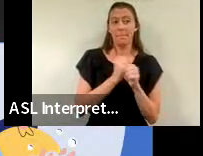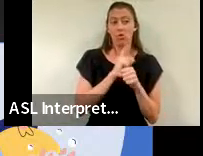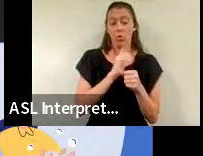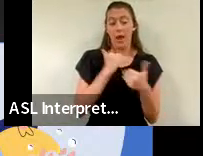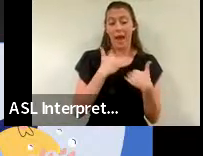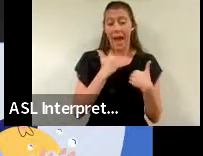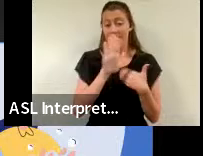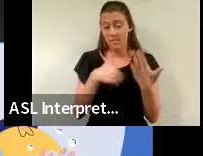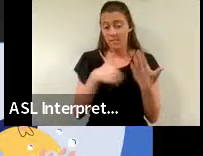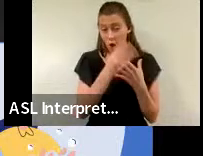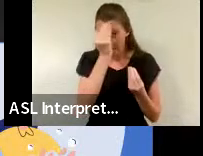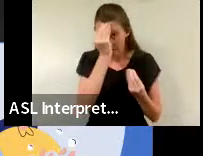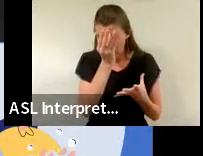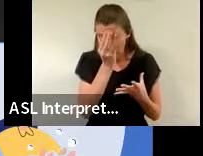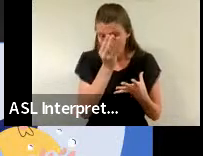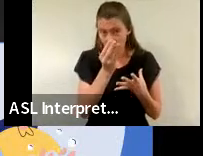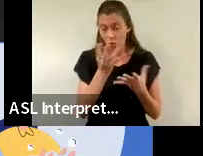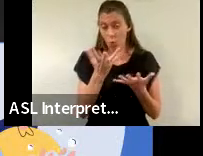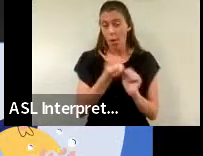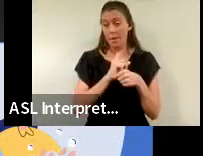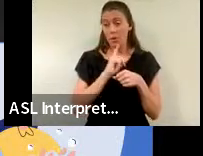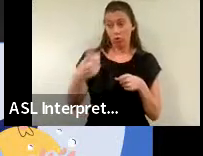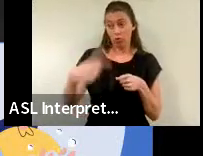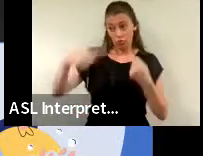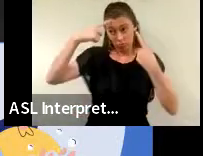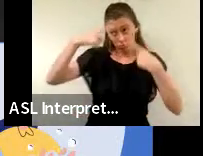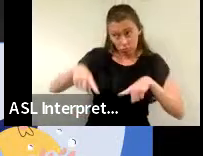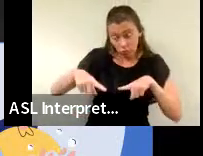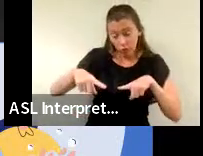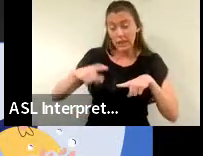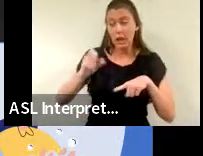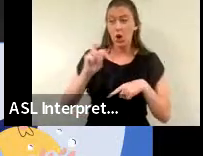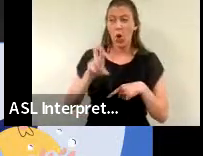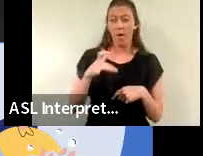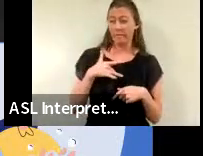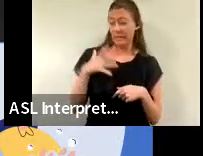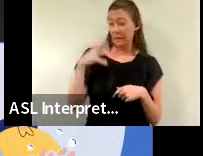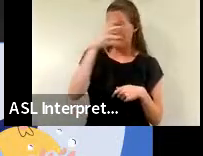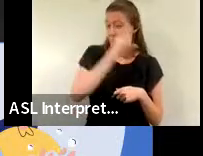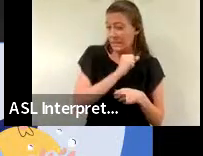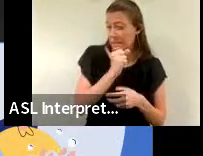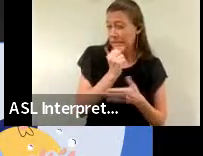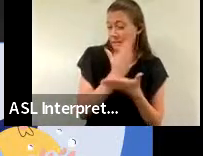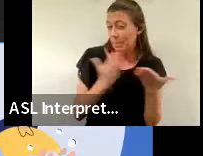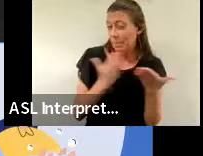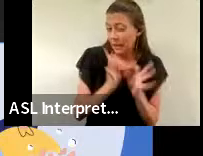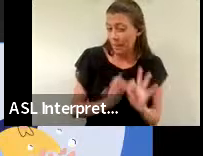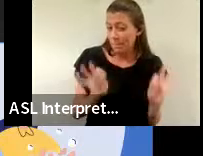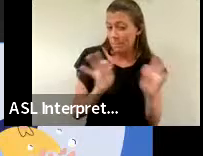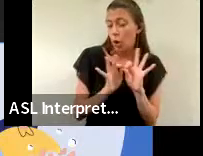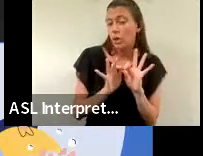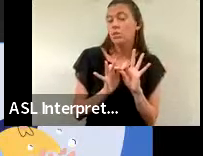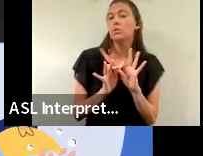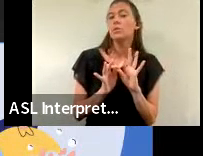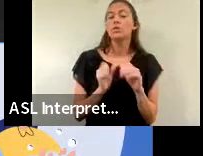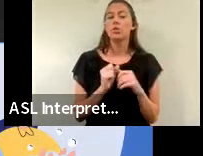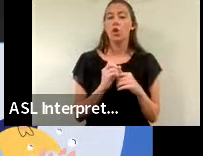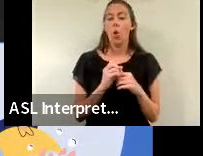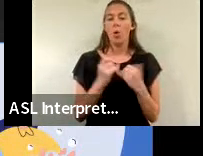really important? Please let us know. So with that, why don't we just go ahead and jump in, and I want to turn it over